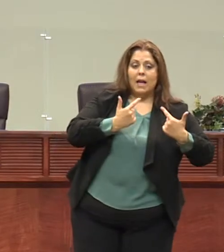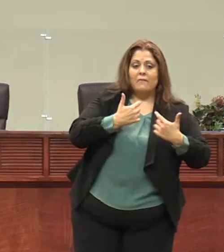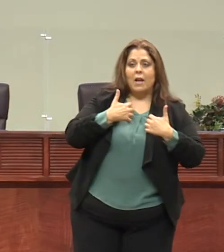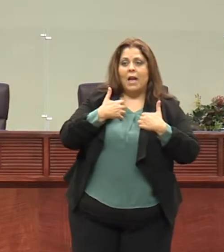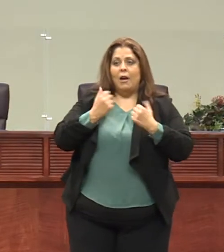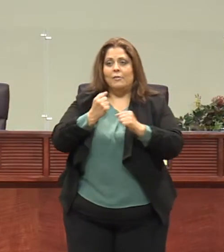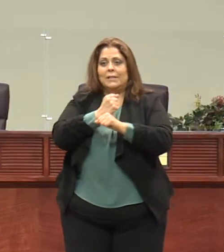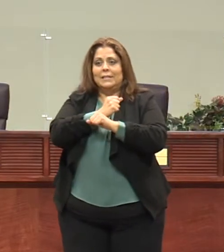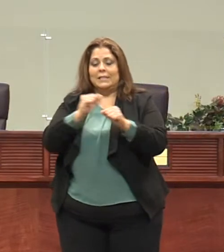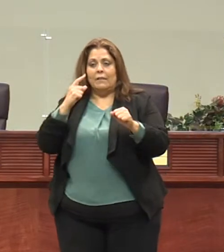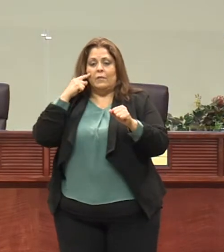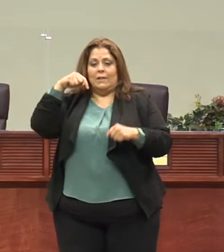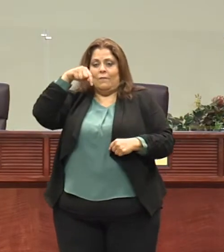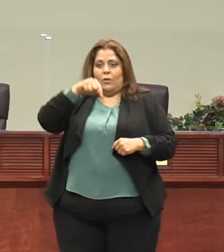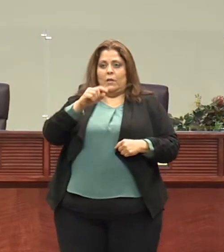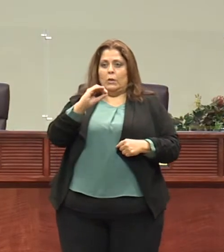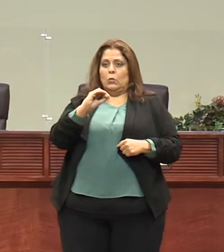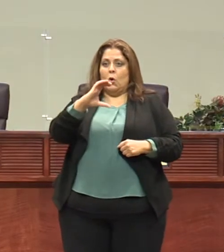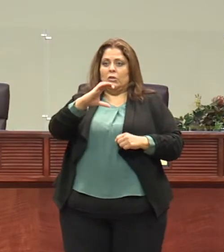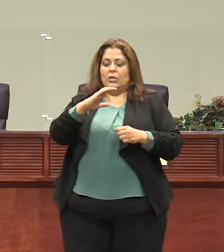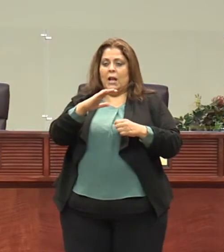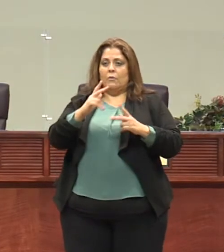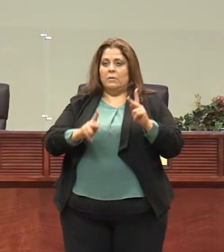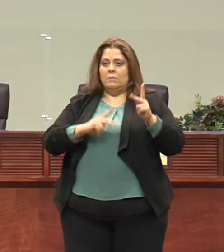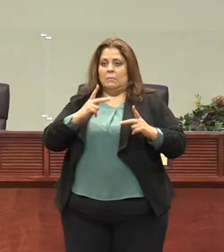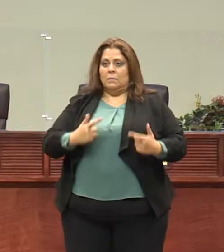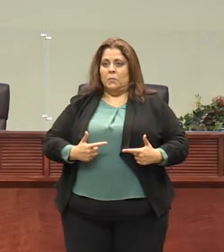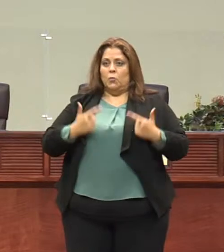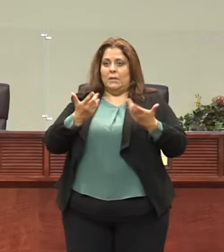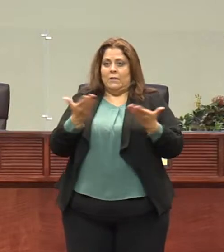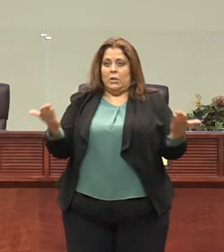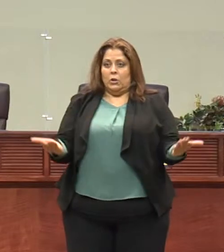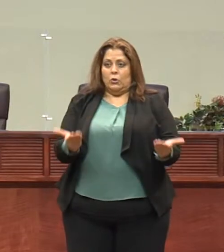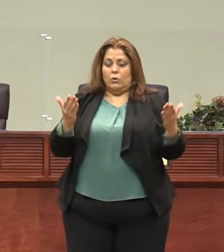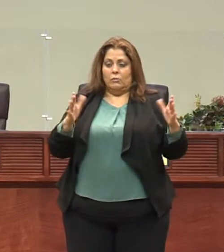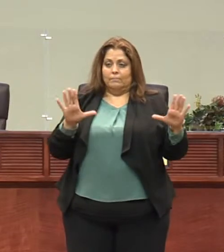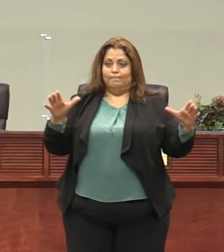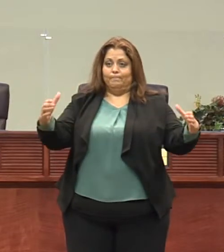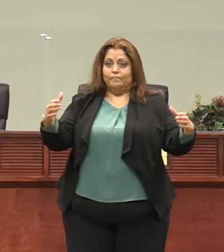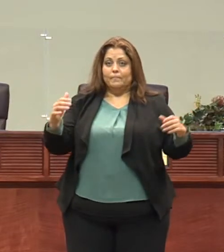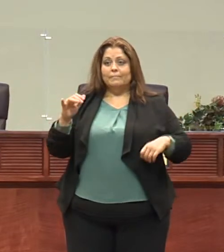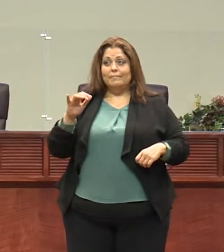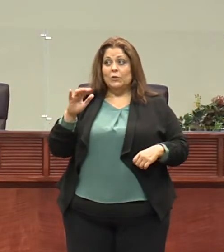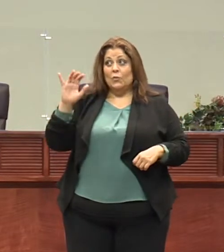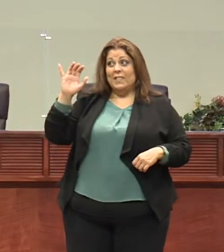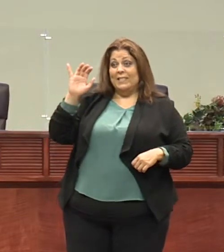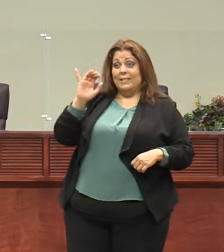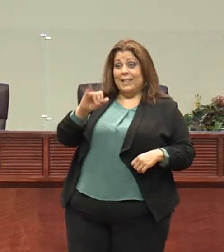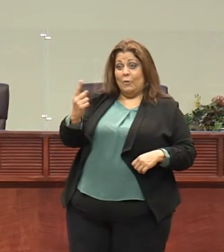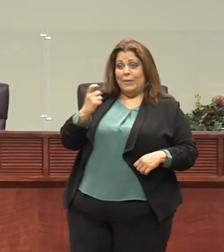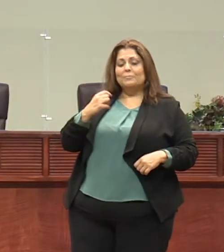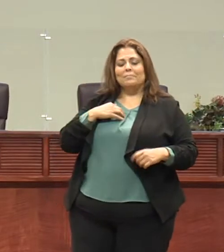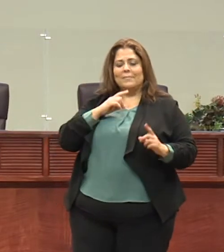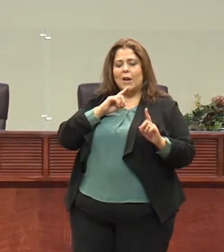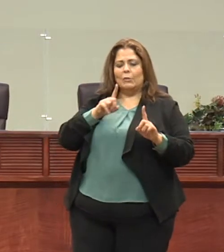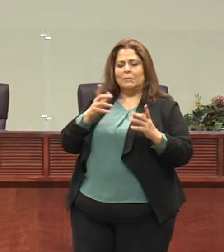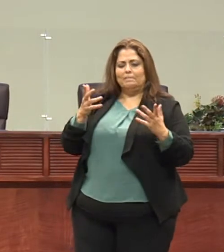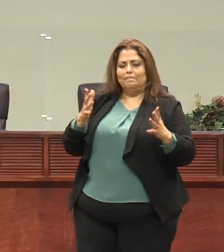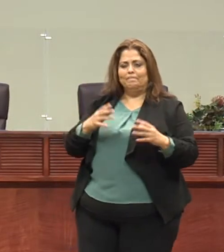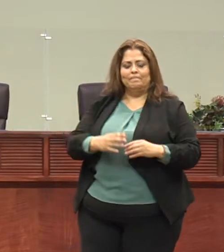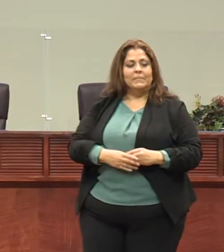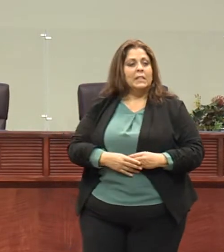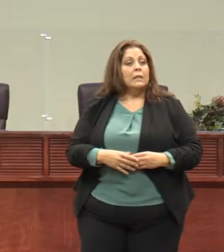residents here in Orange County. So with that would be my response to that. Okay, other